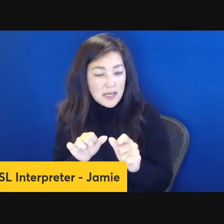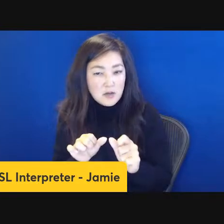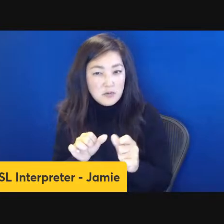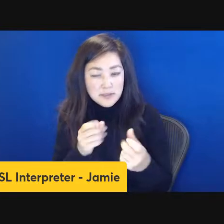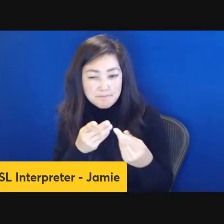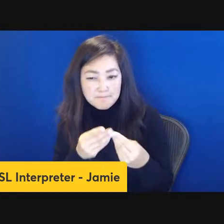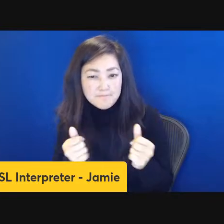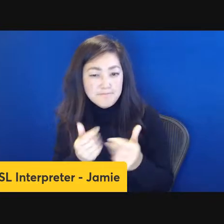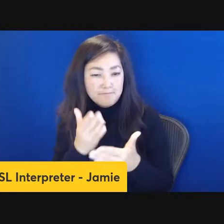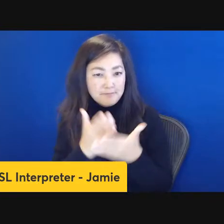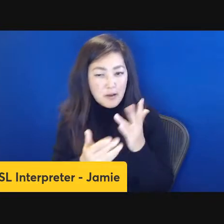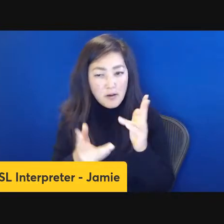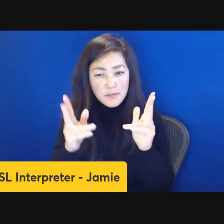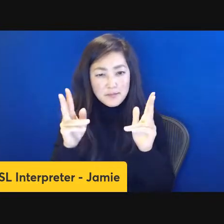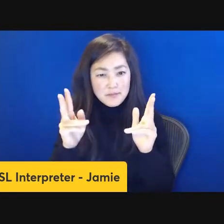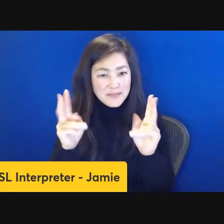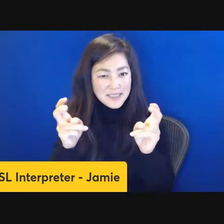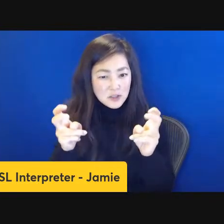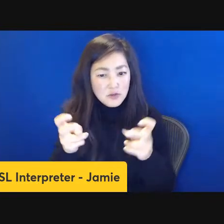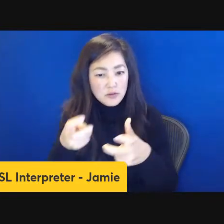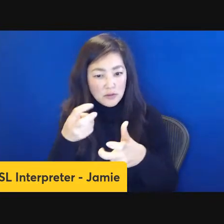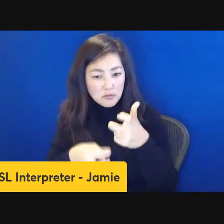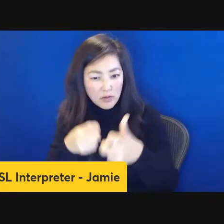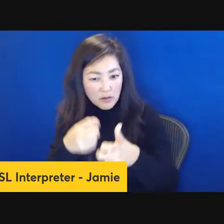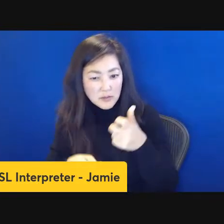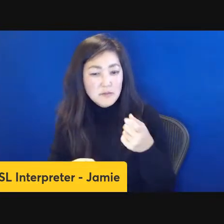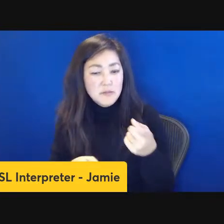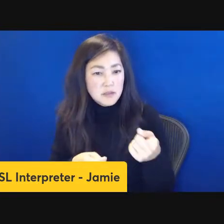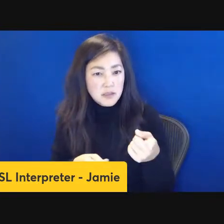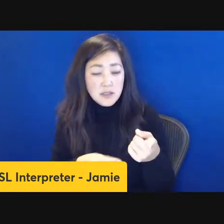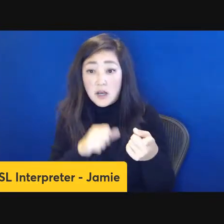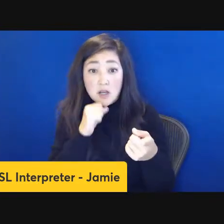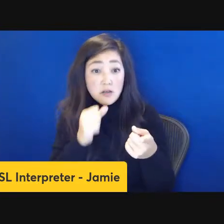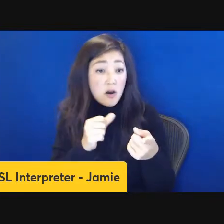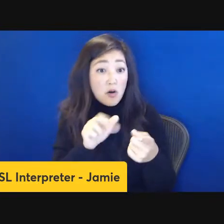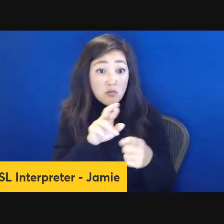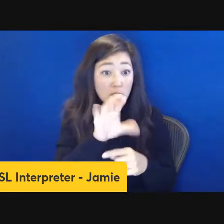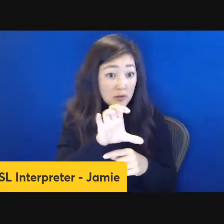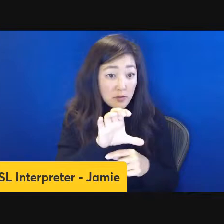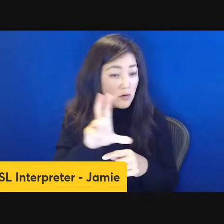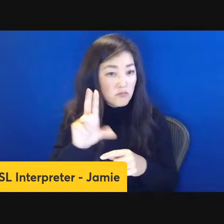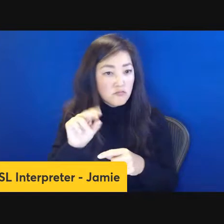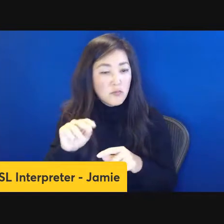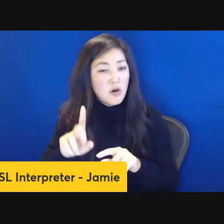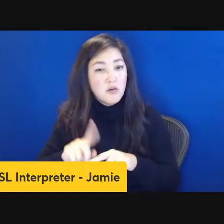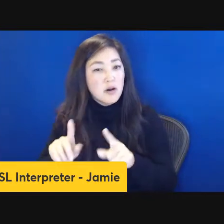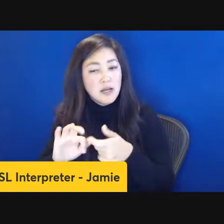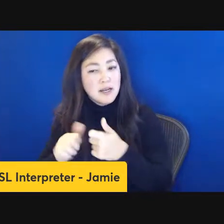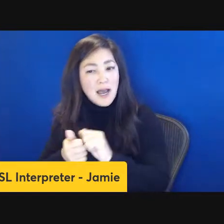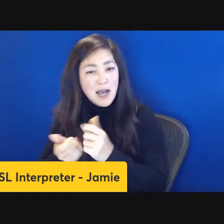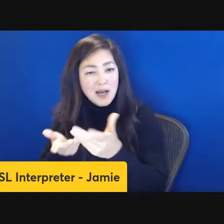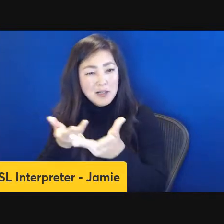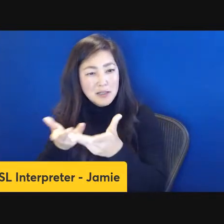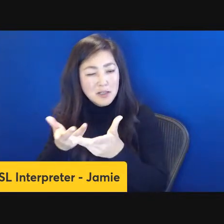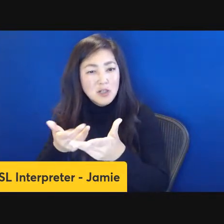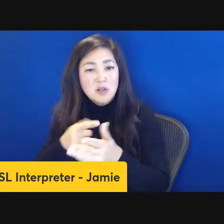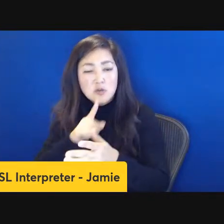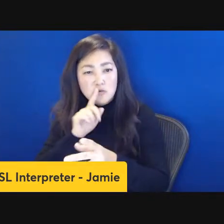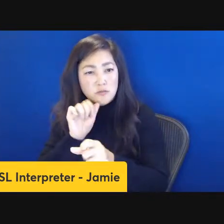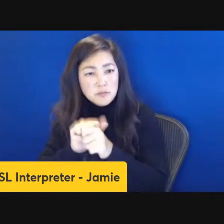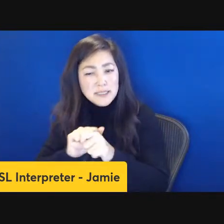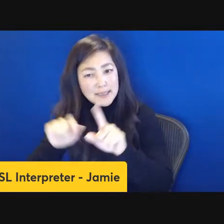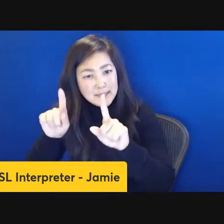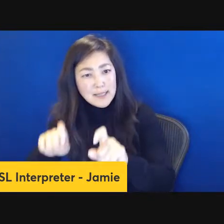we have as it relates to not the race corrections, but as to the appropriate interpretation of diagnostic tests